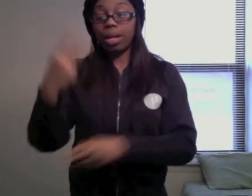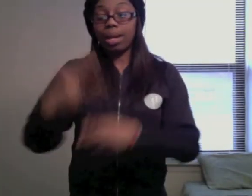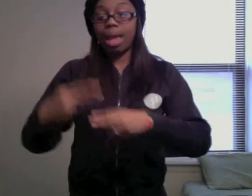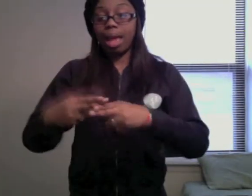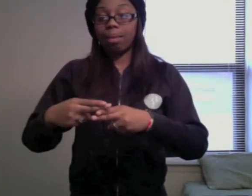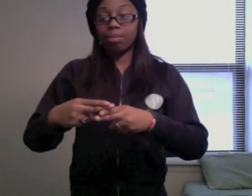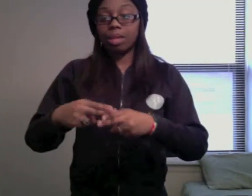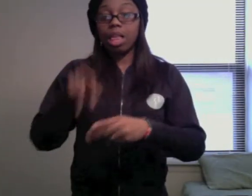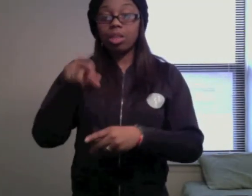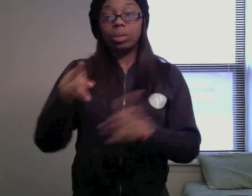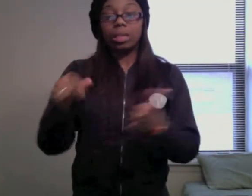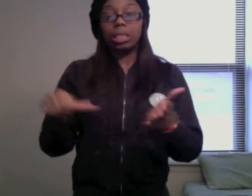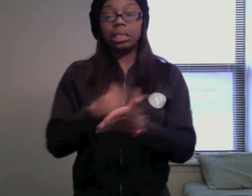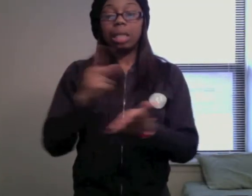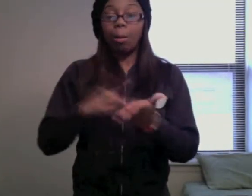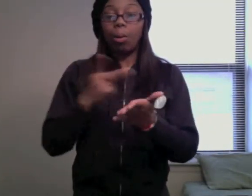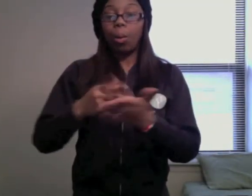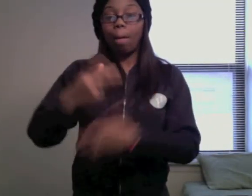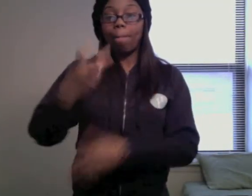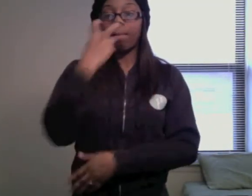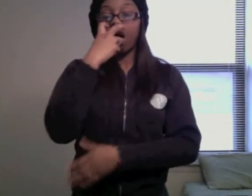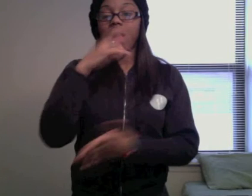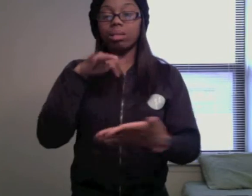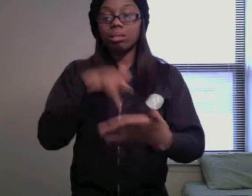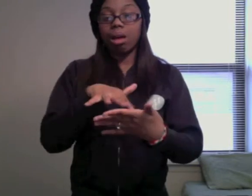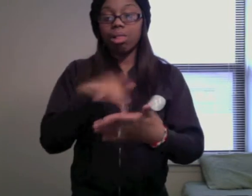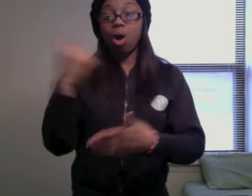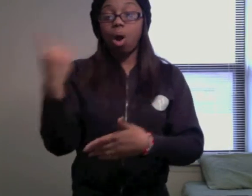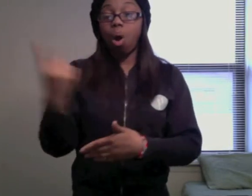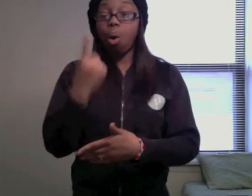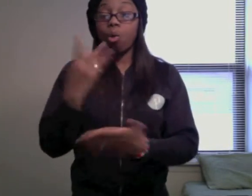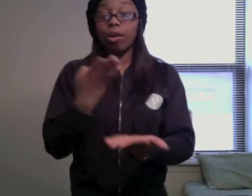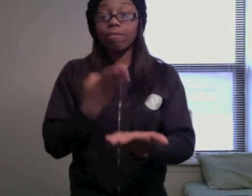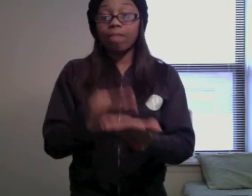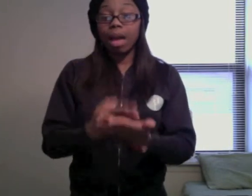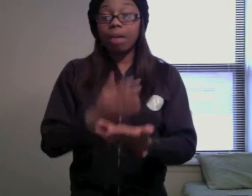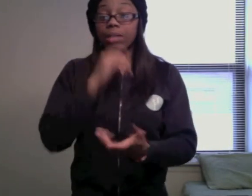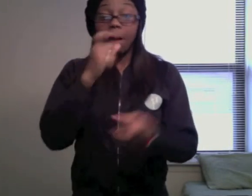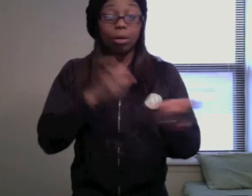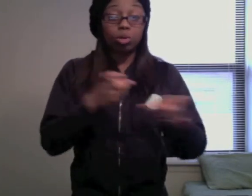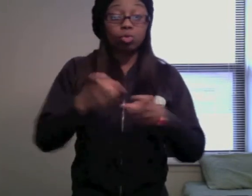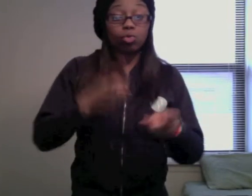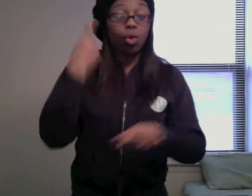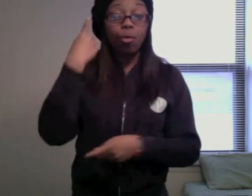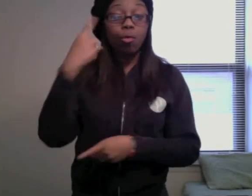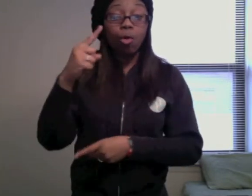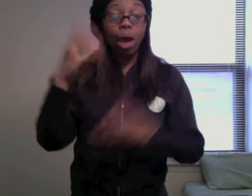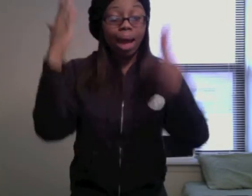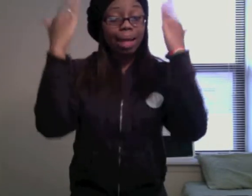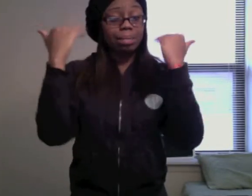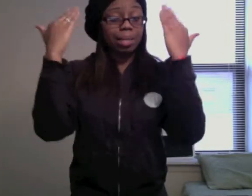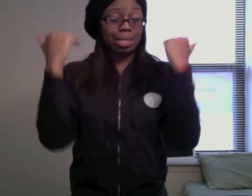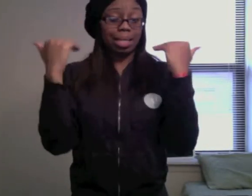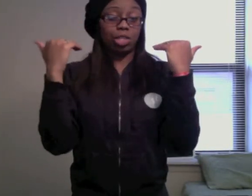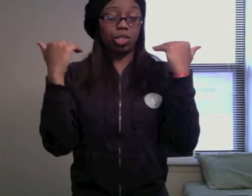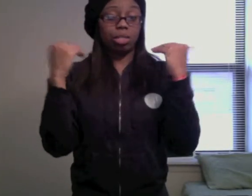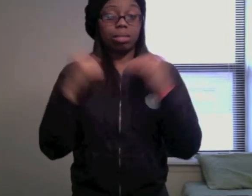double-blind study, with the only factor not being controlled for being expectations. In